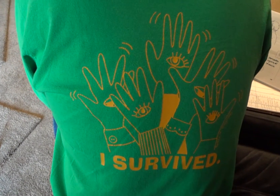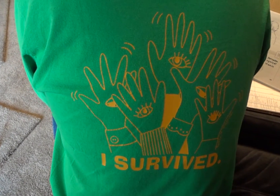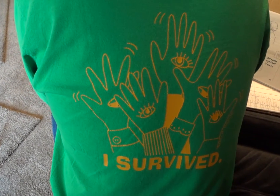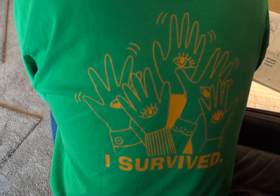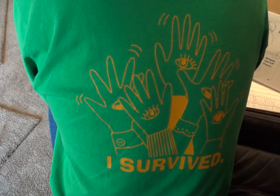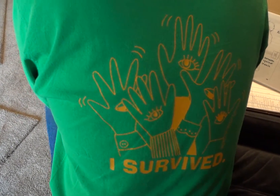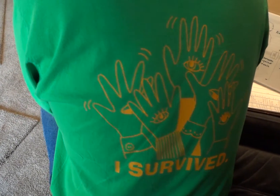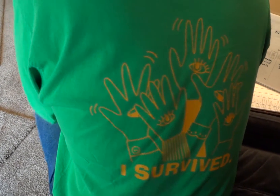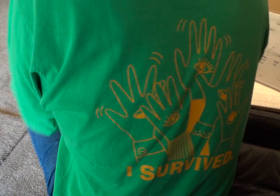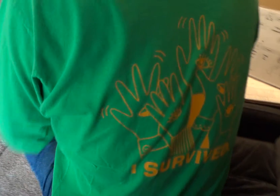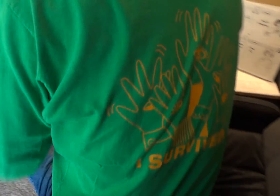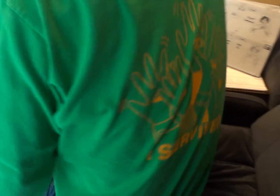I survived.